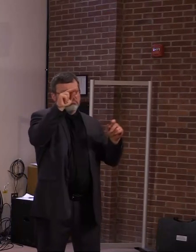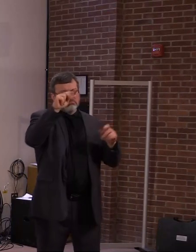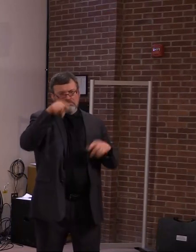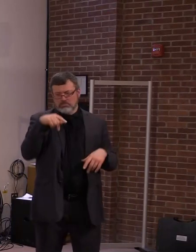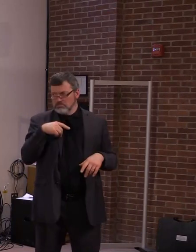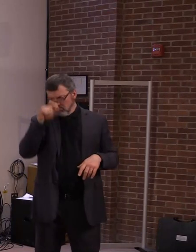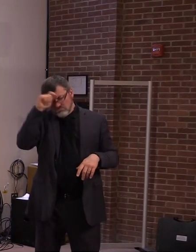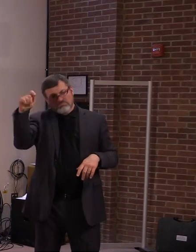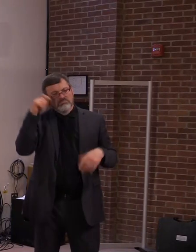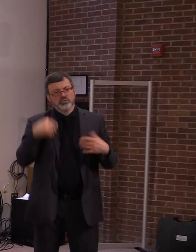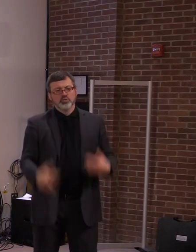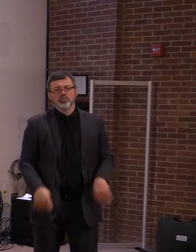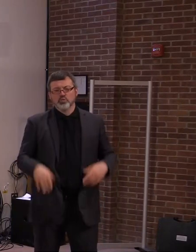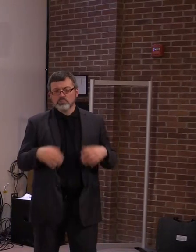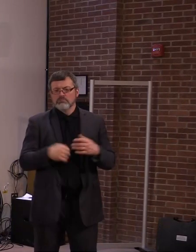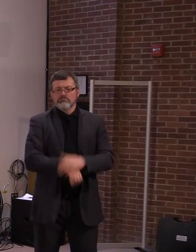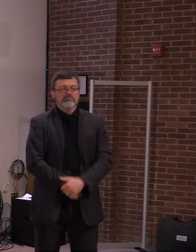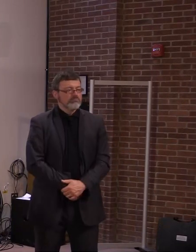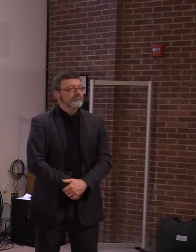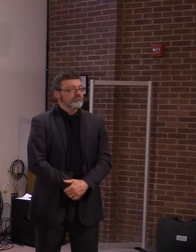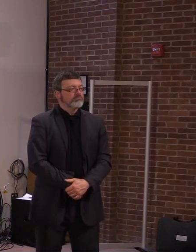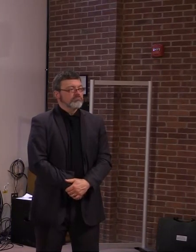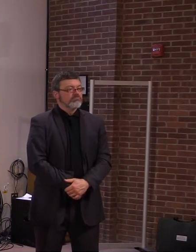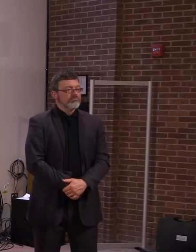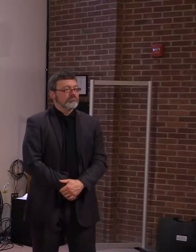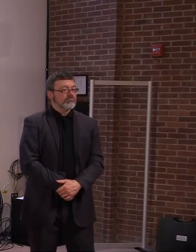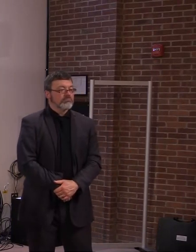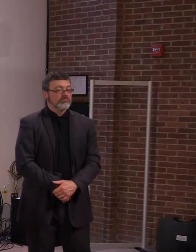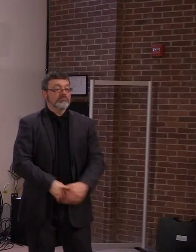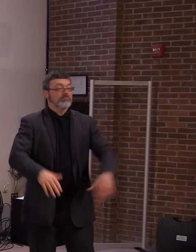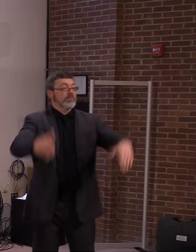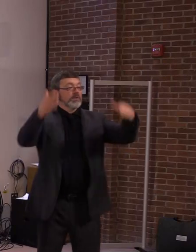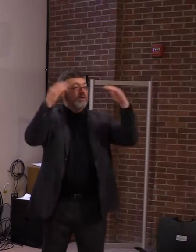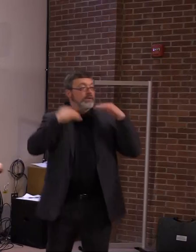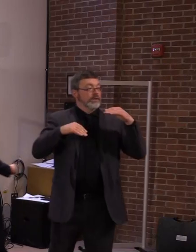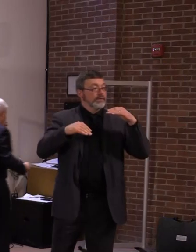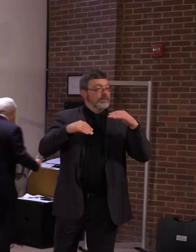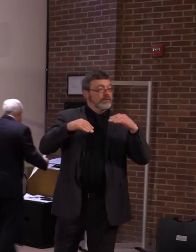All right, we'll move to Aaron, BT Digger.